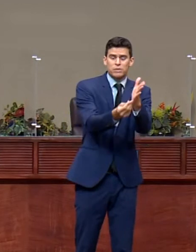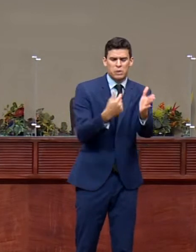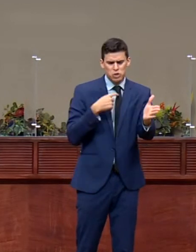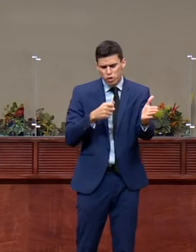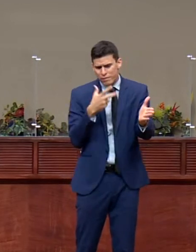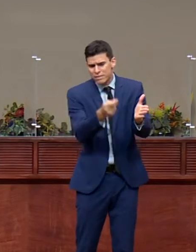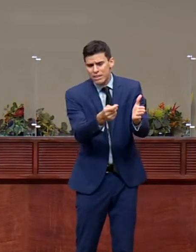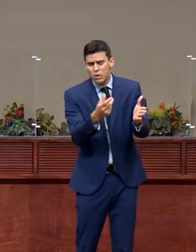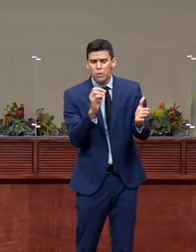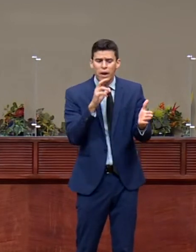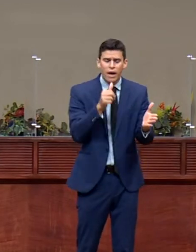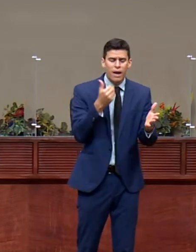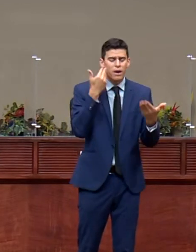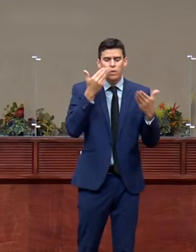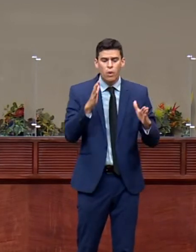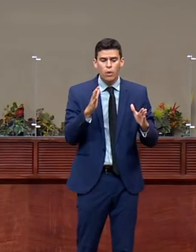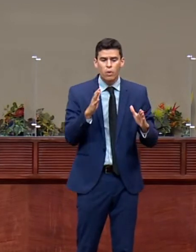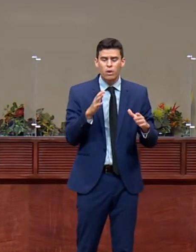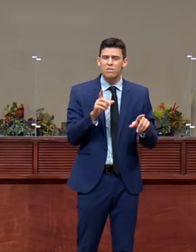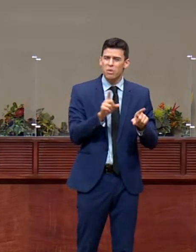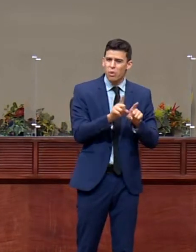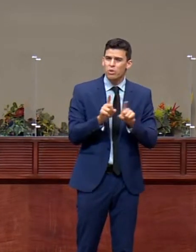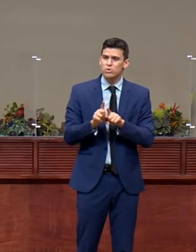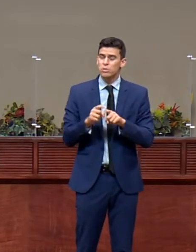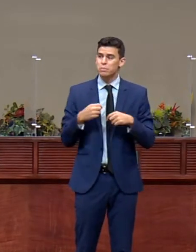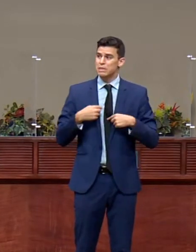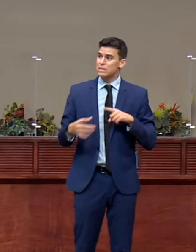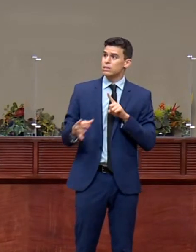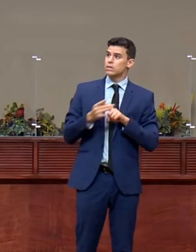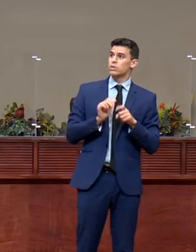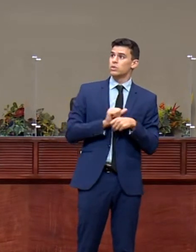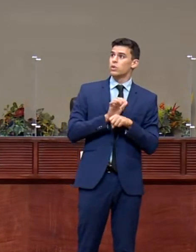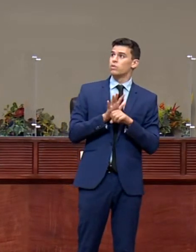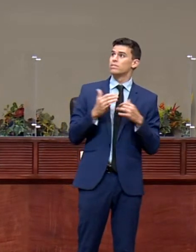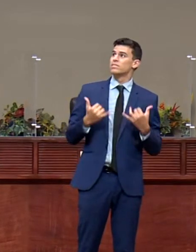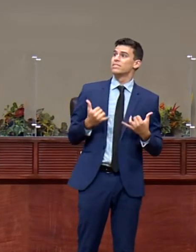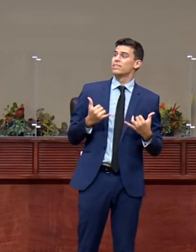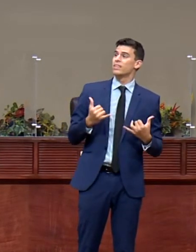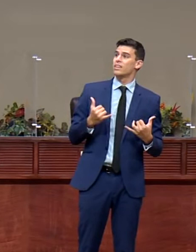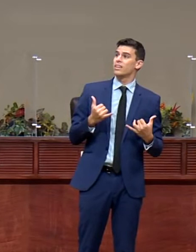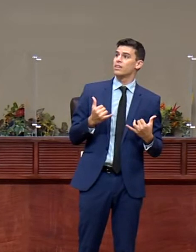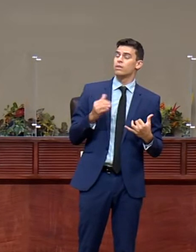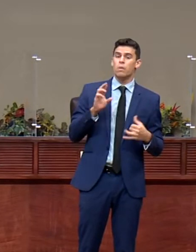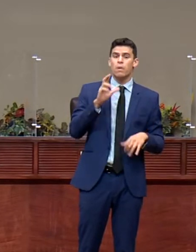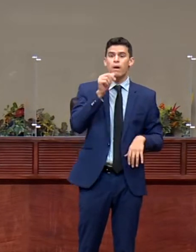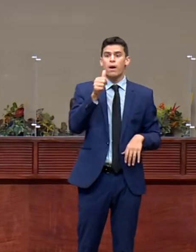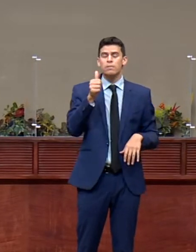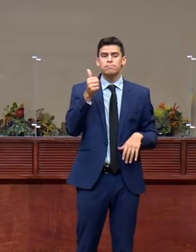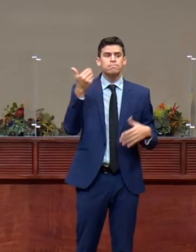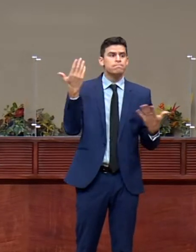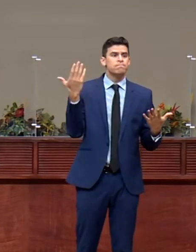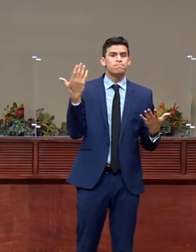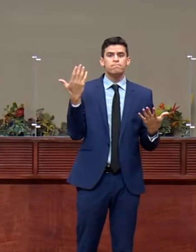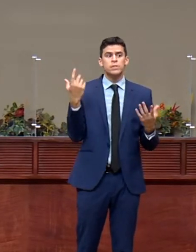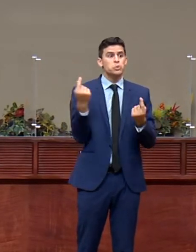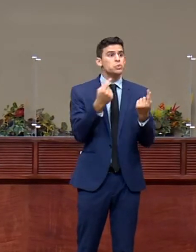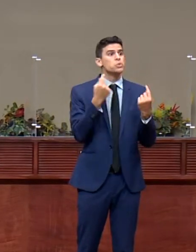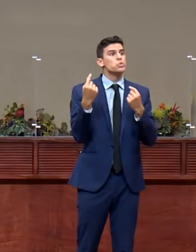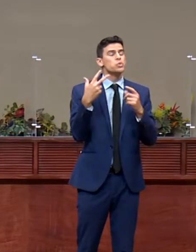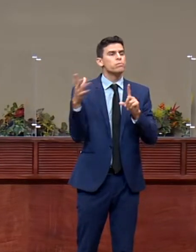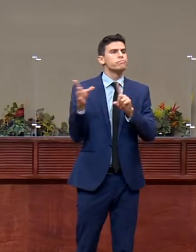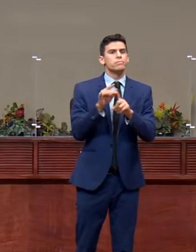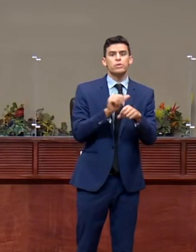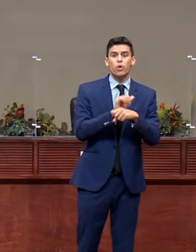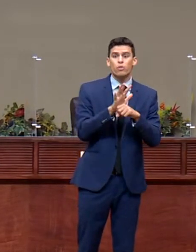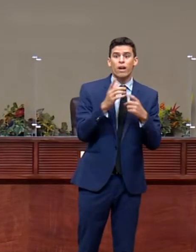daily uncertainty of, am I going to get COVID today as I go to work and do the things I do? It is